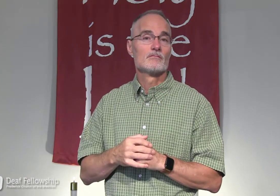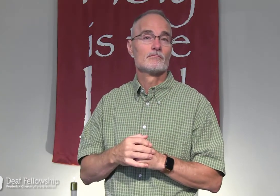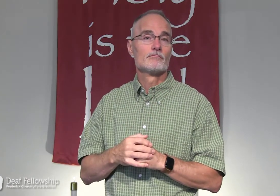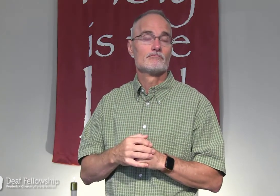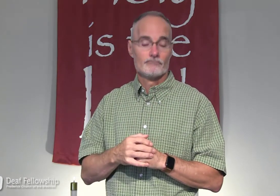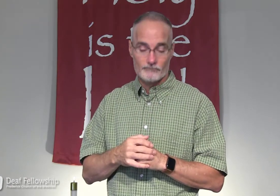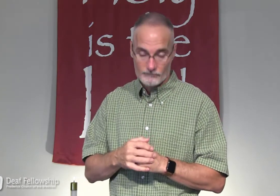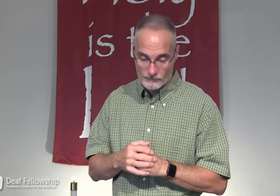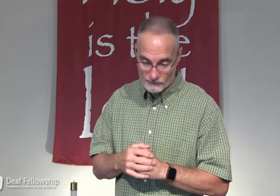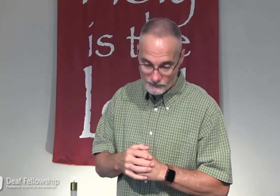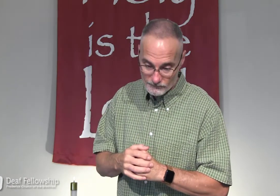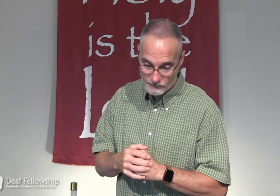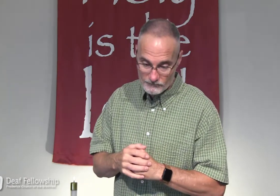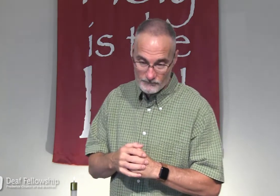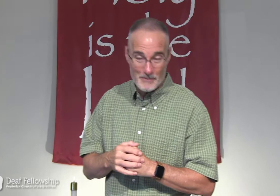many of them had strayed from.